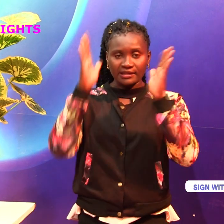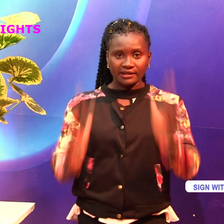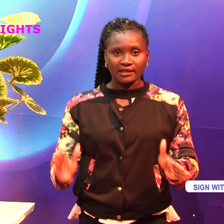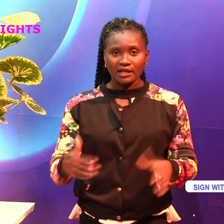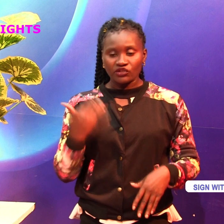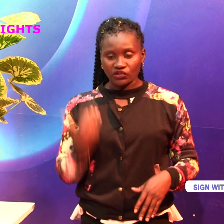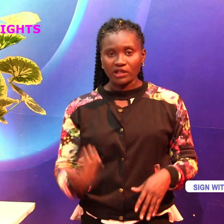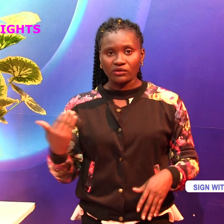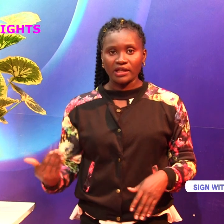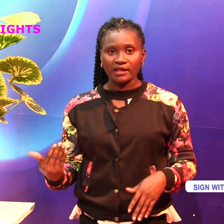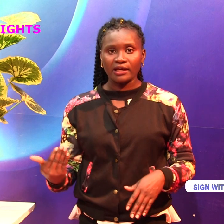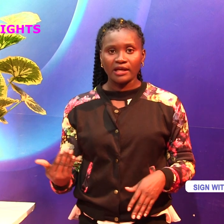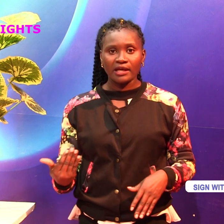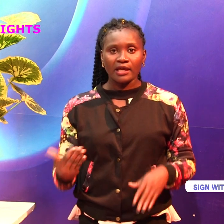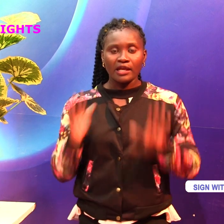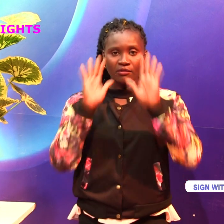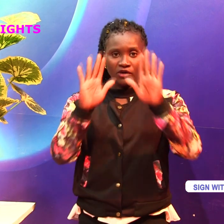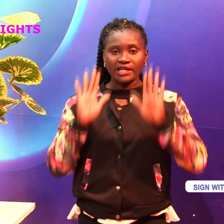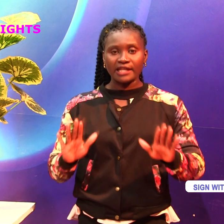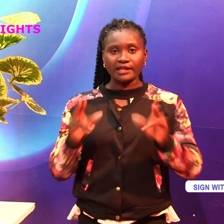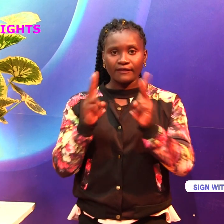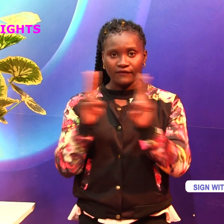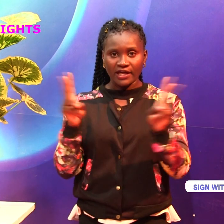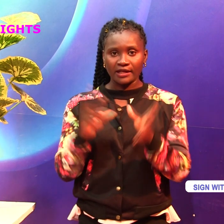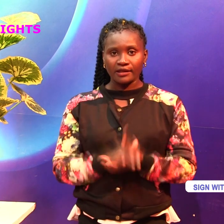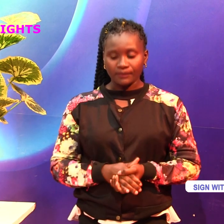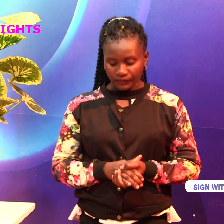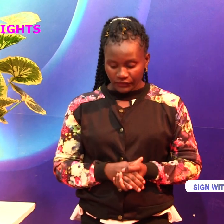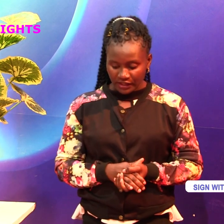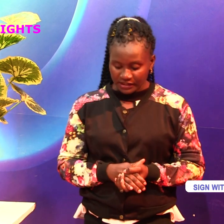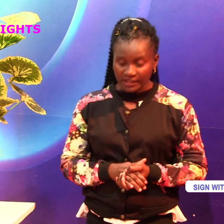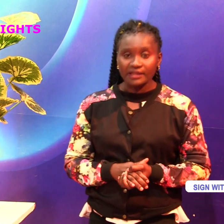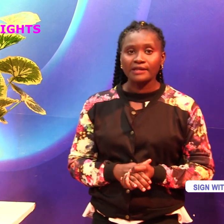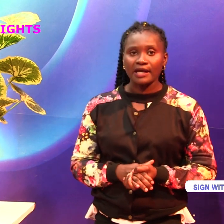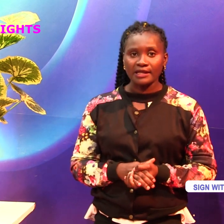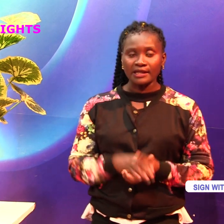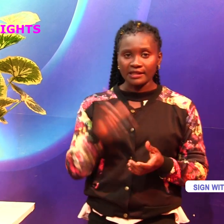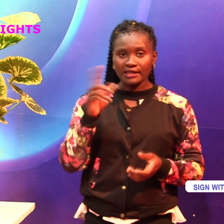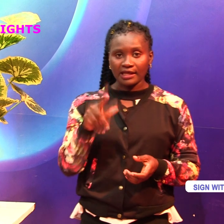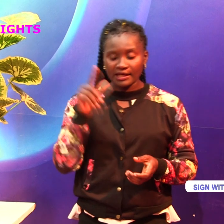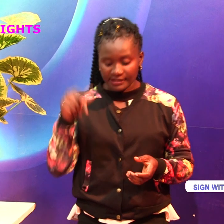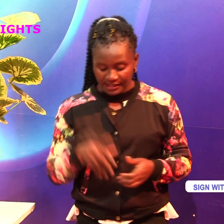rights, children, important, very. That is in